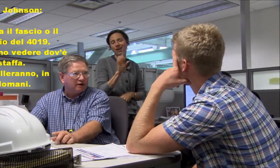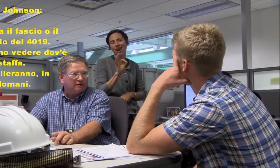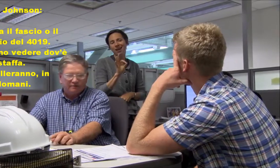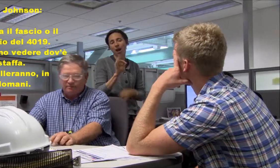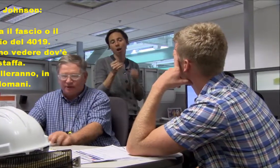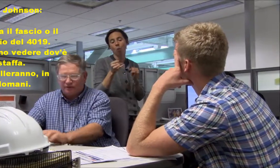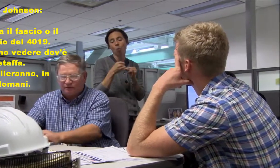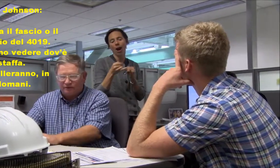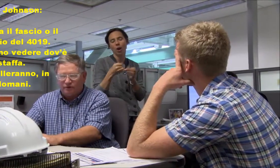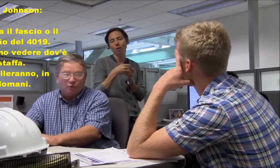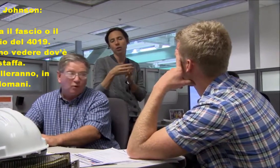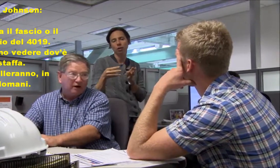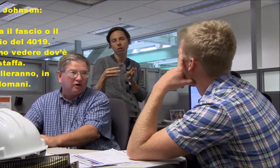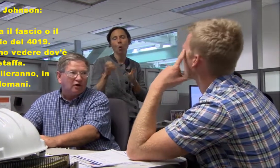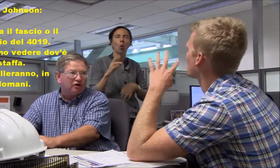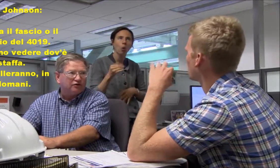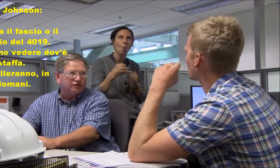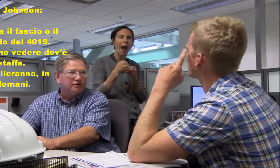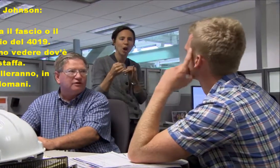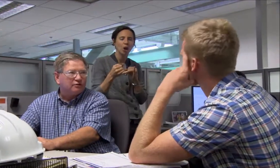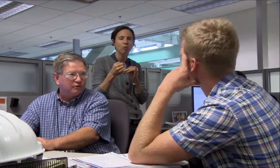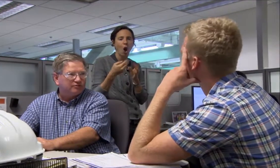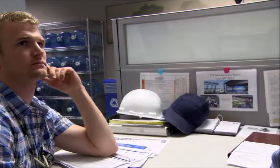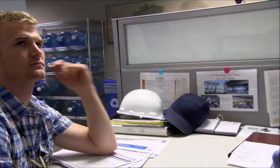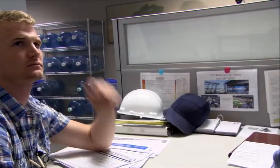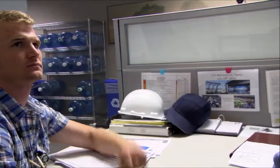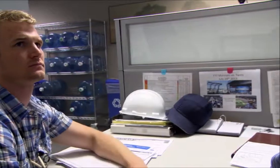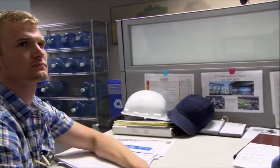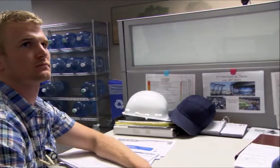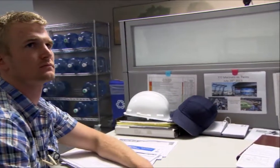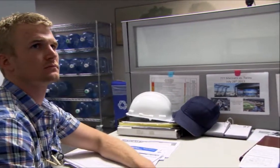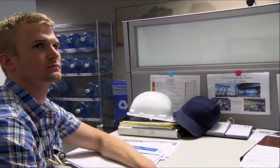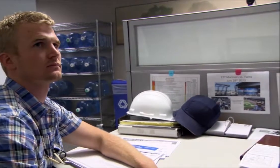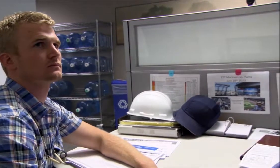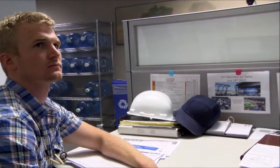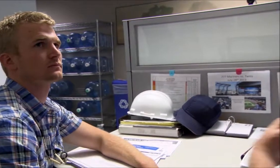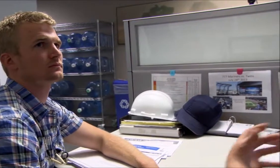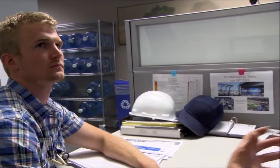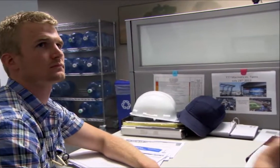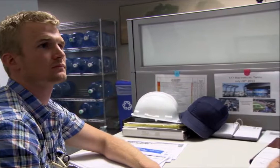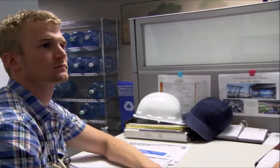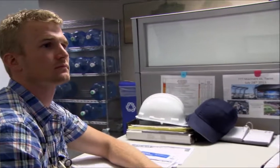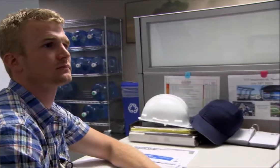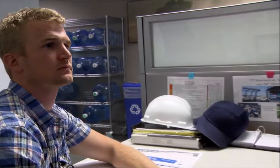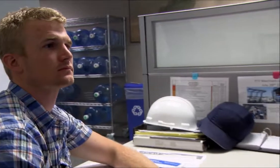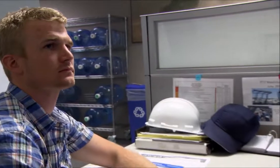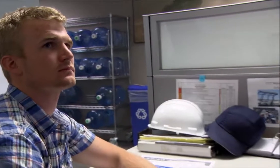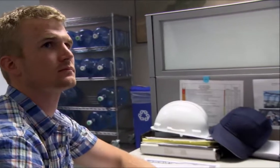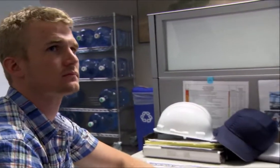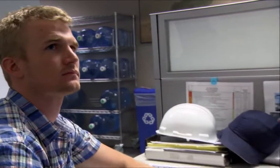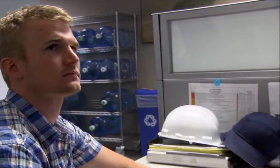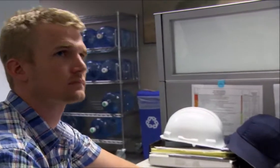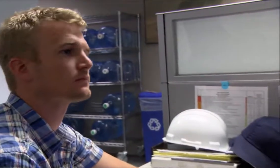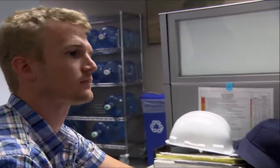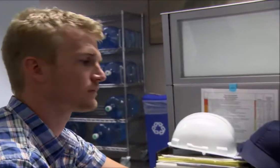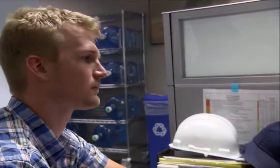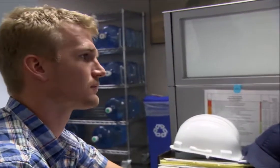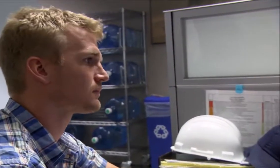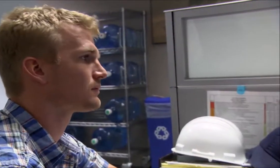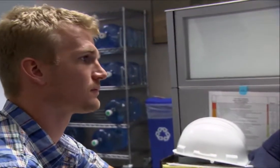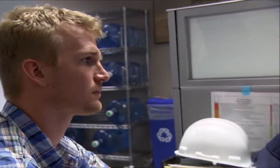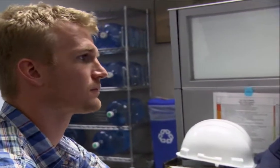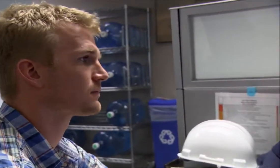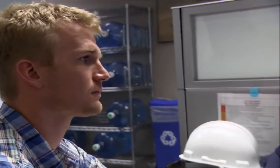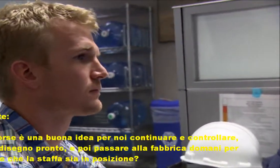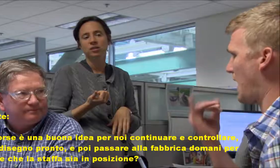4019 wire bundle or wire harness was missing. We need to see where this bracket is, and they'll be installing it